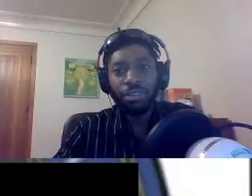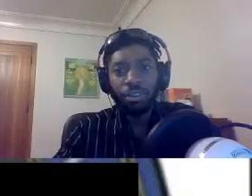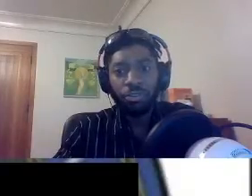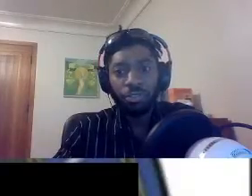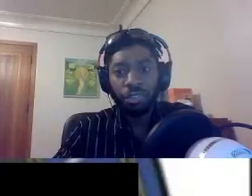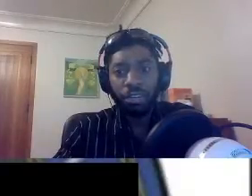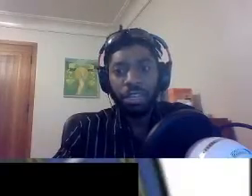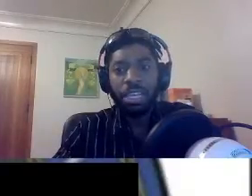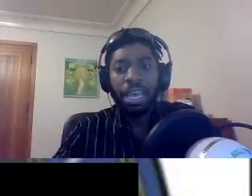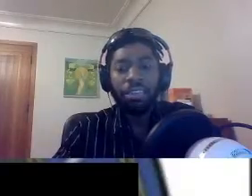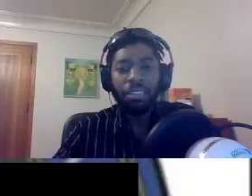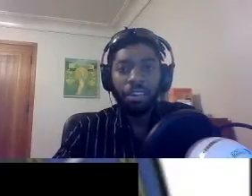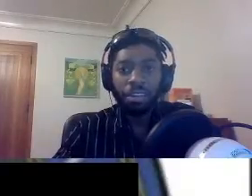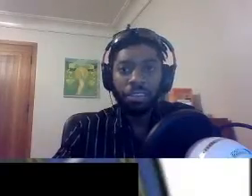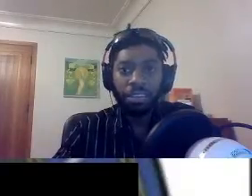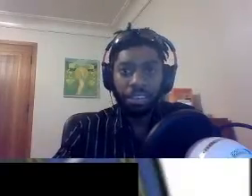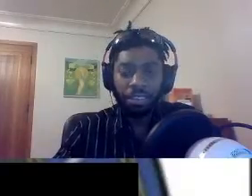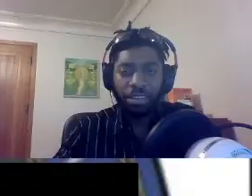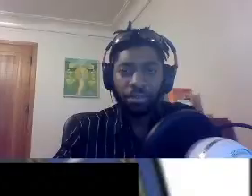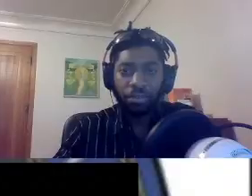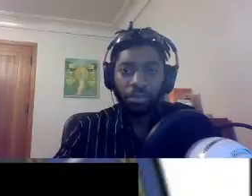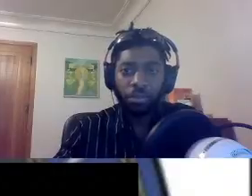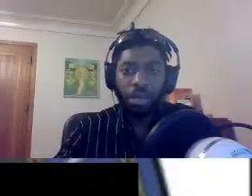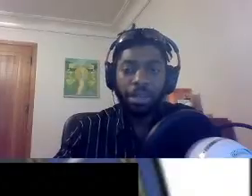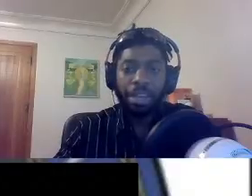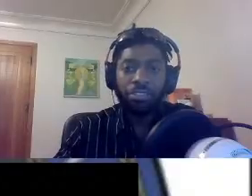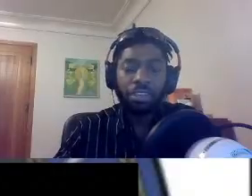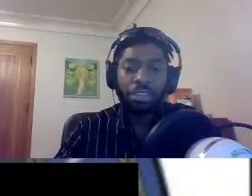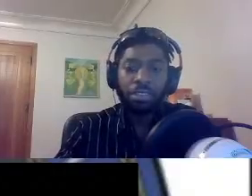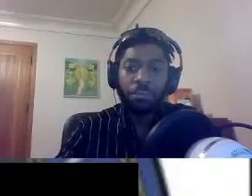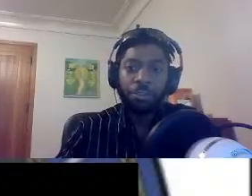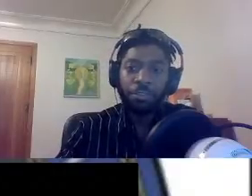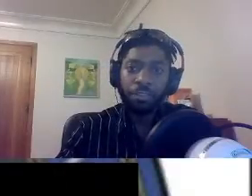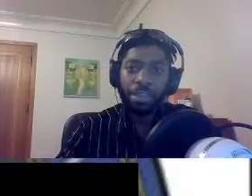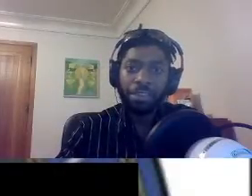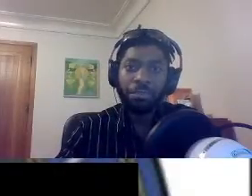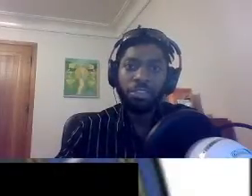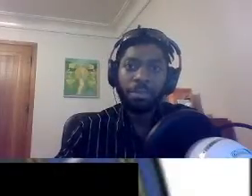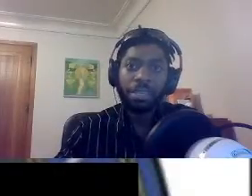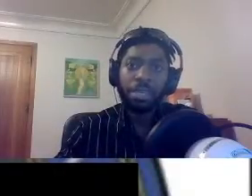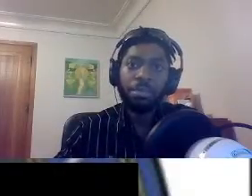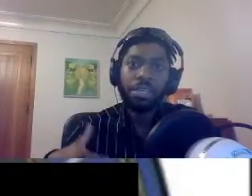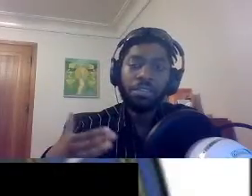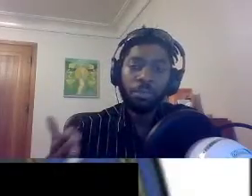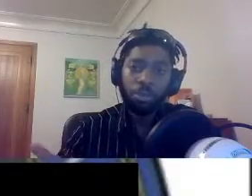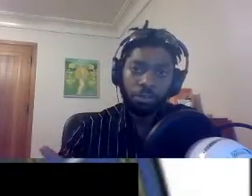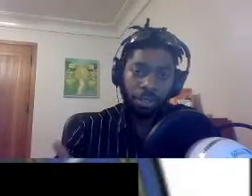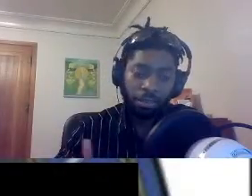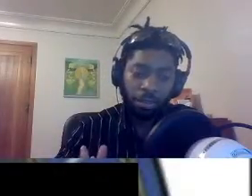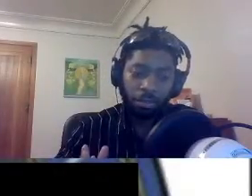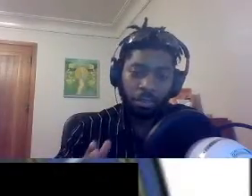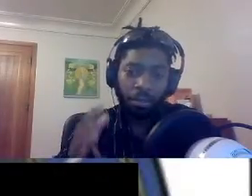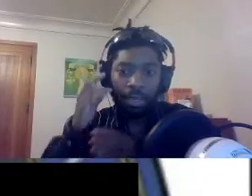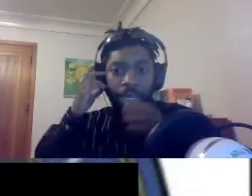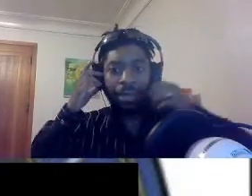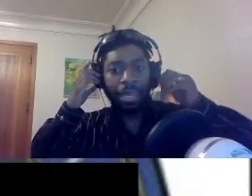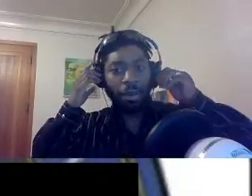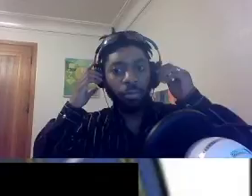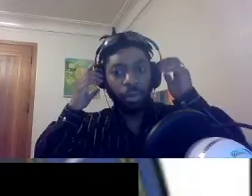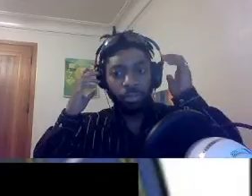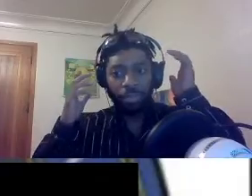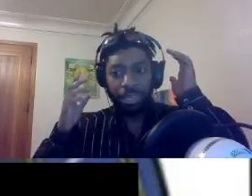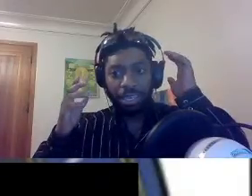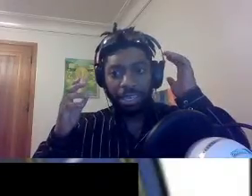major closures here, as long as the casinos are doing well. And actually, Governor Sisolak seems to be a big supporter of the casinos.